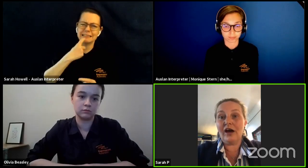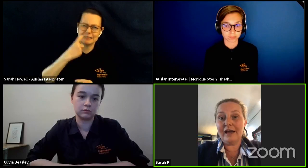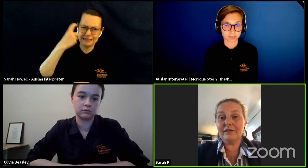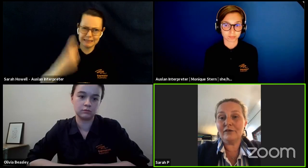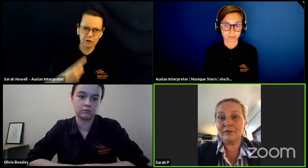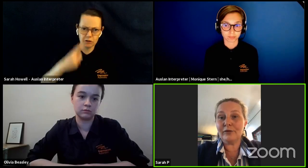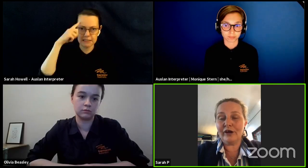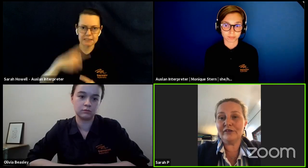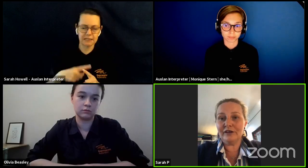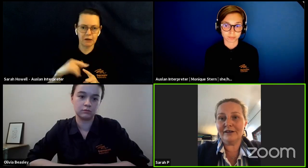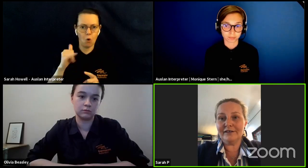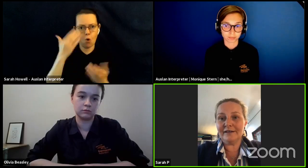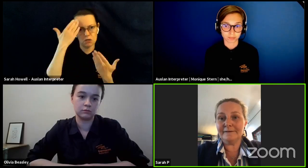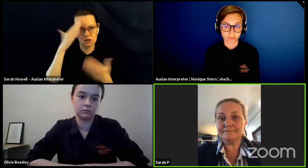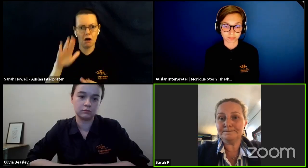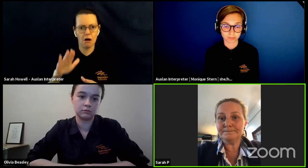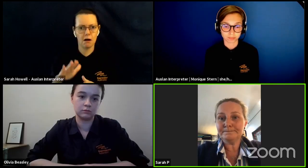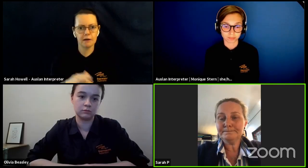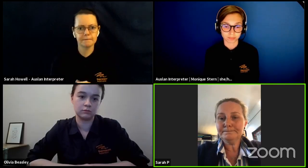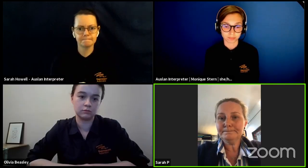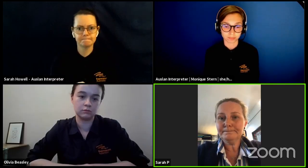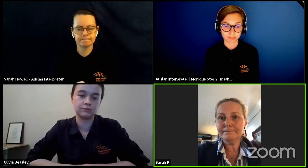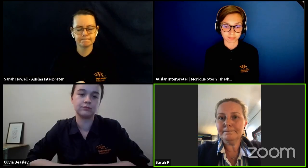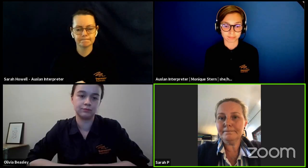or die from COVID-19.